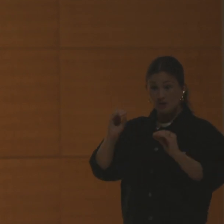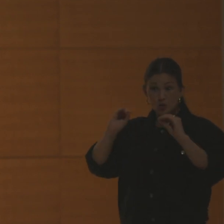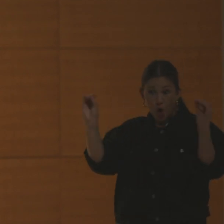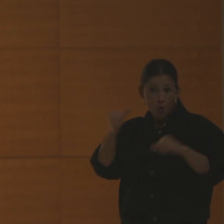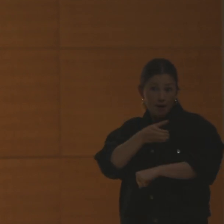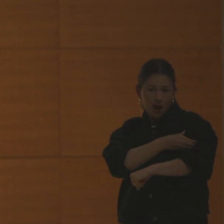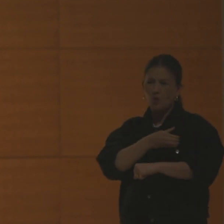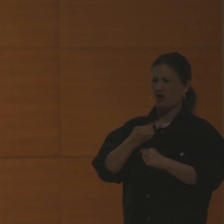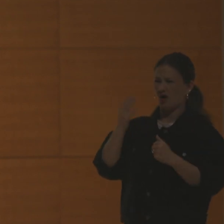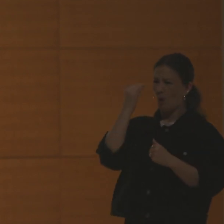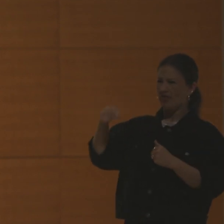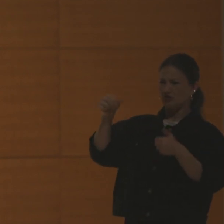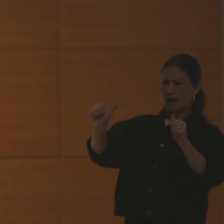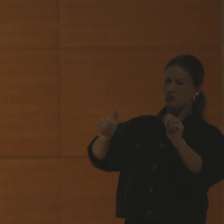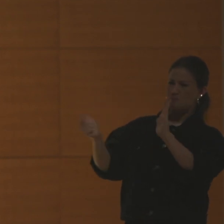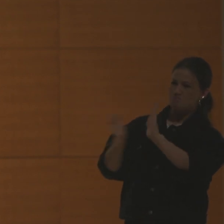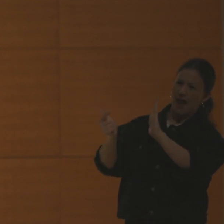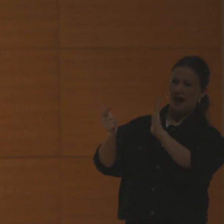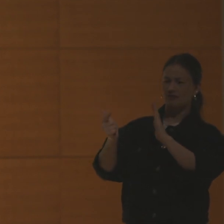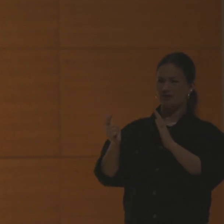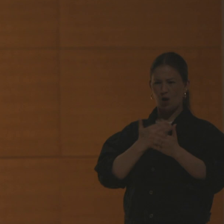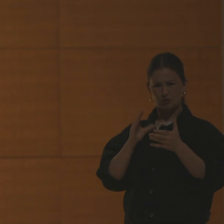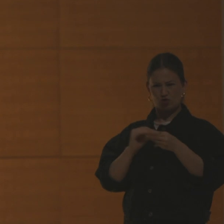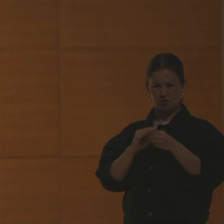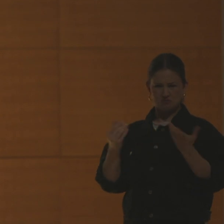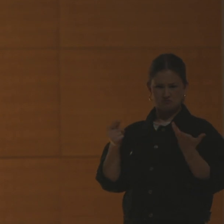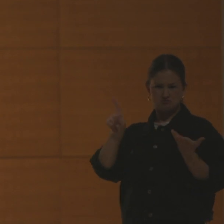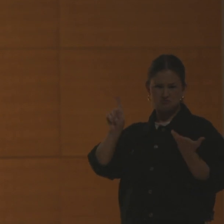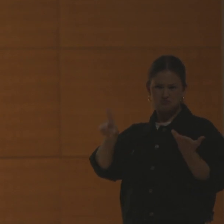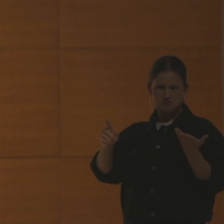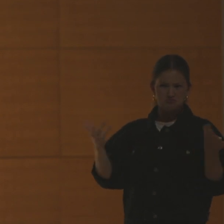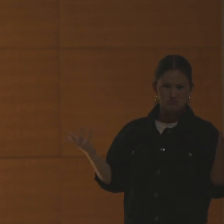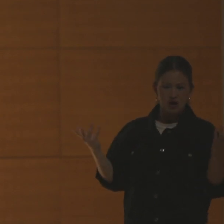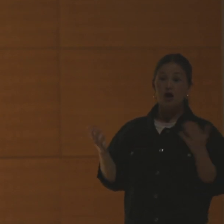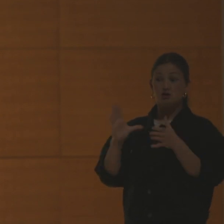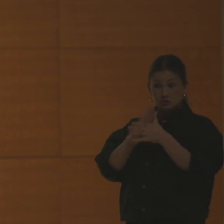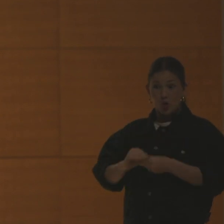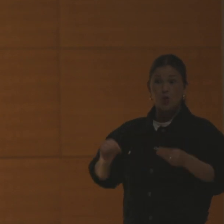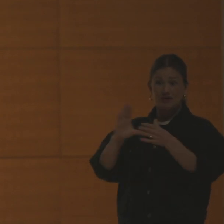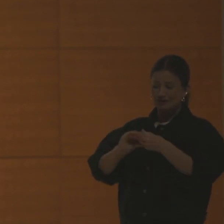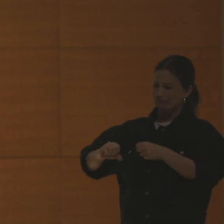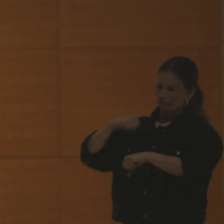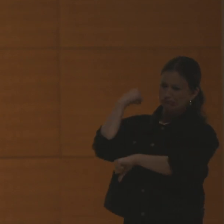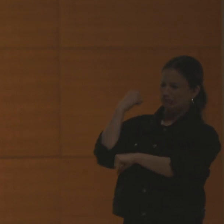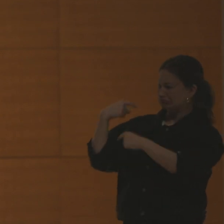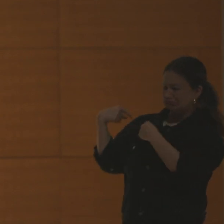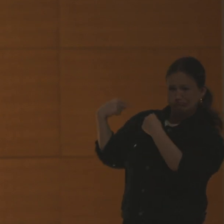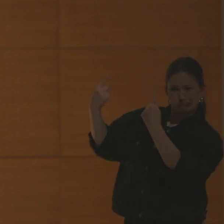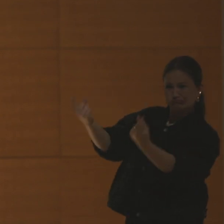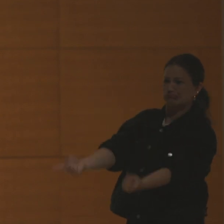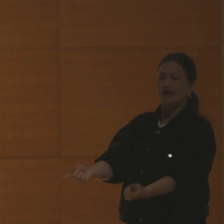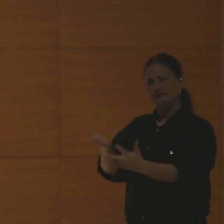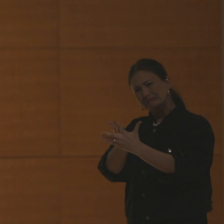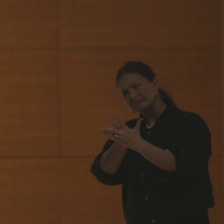stories? Stories have outlasted empires and fascists. In America, everybody